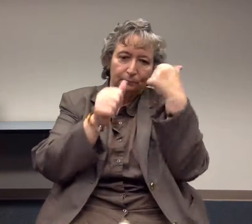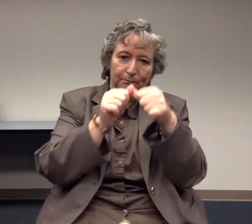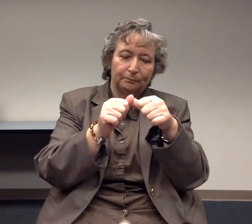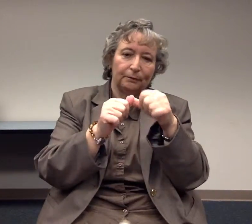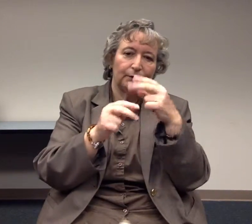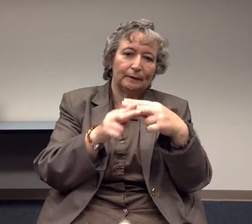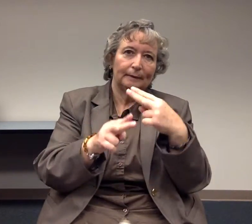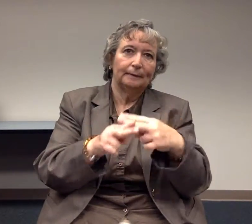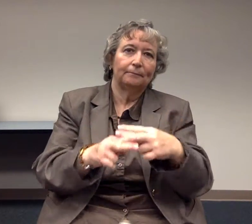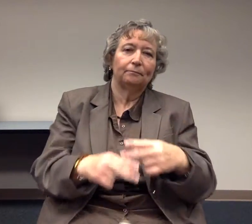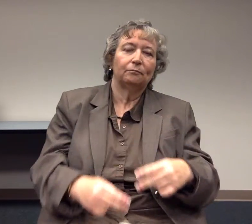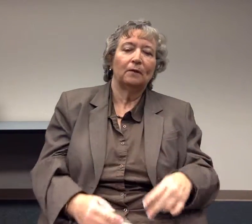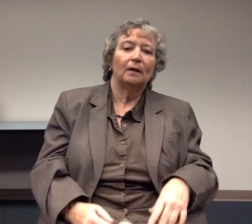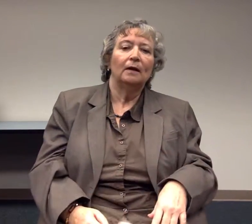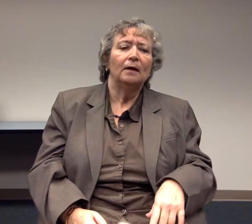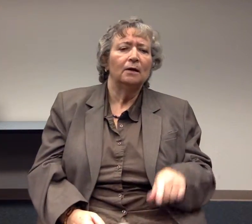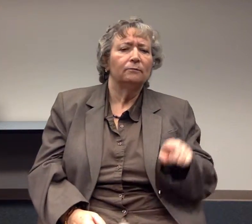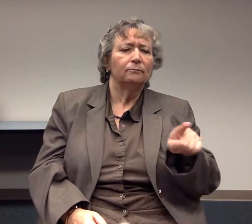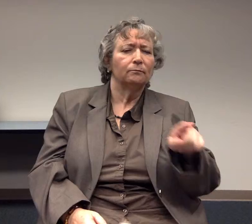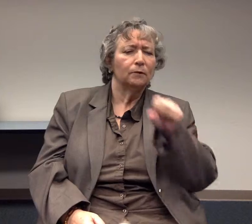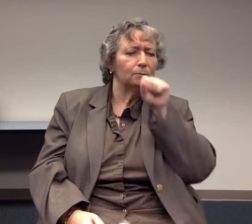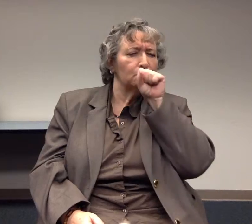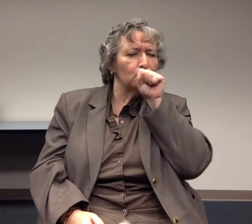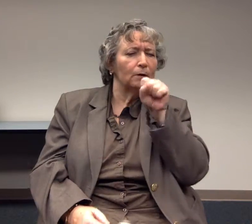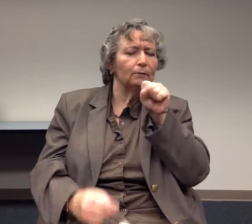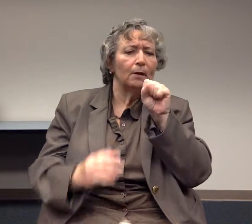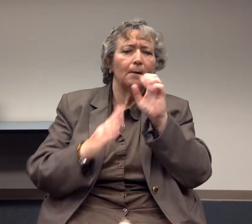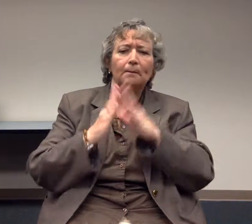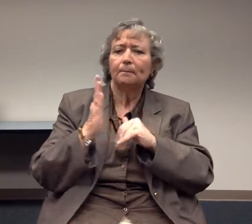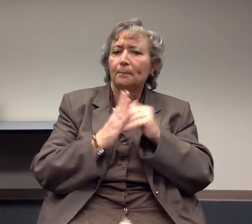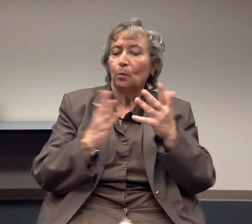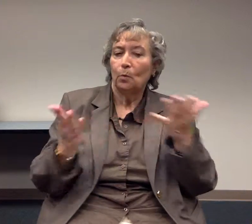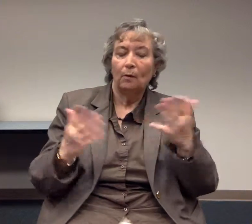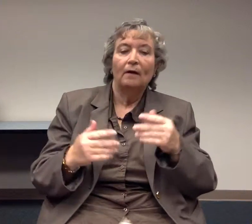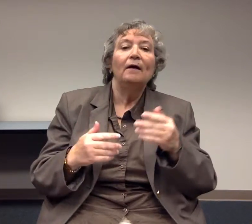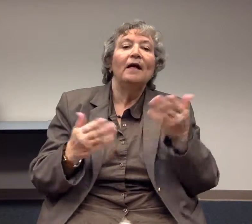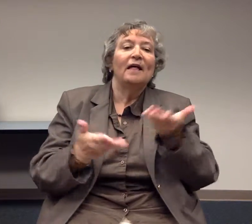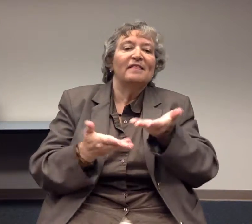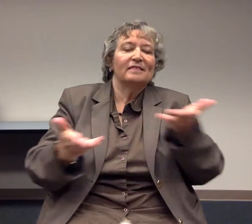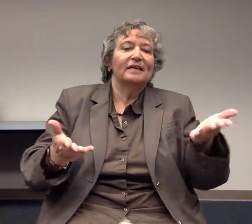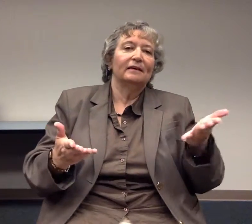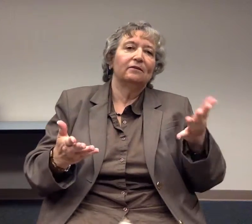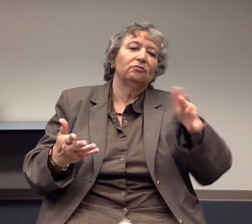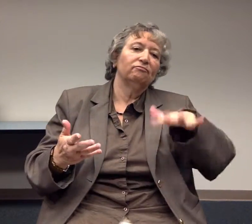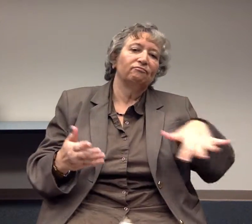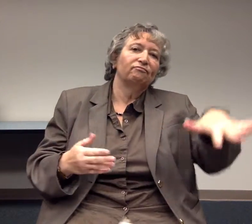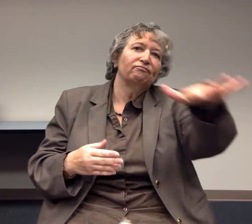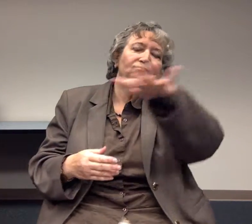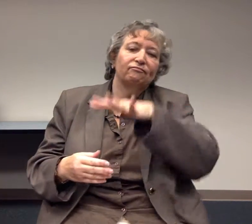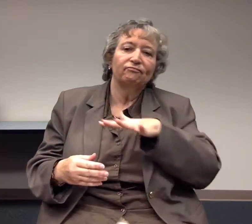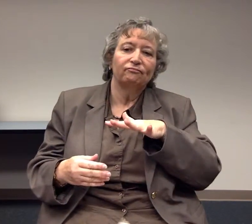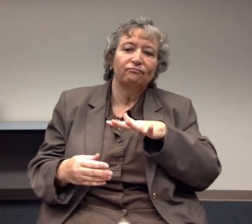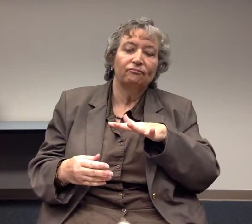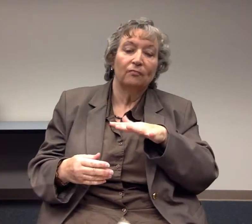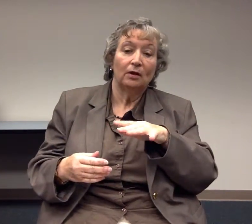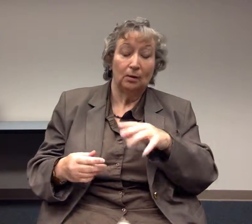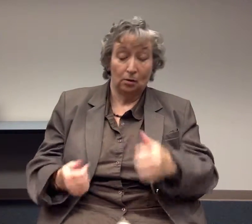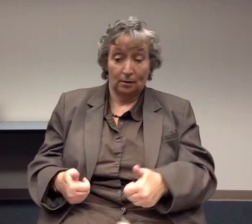the things that were around her. When she was in New York, she painted about the big city. And we have